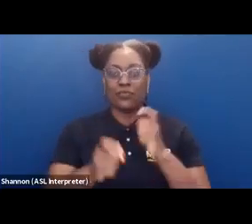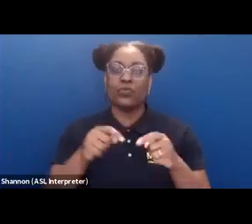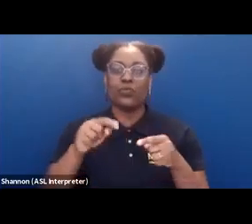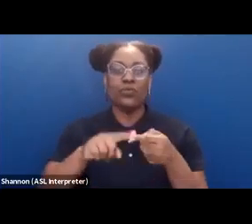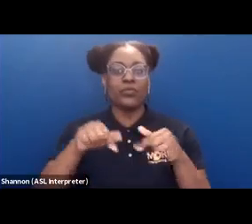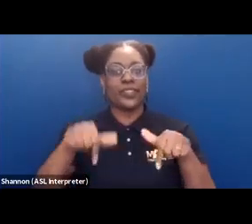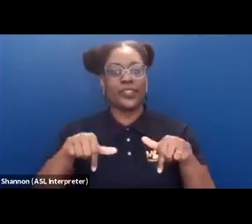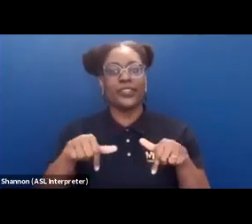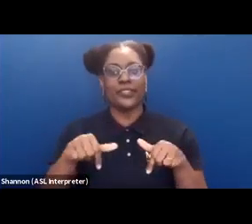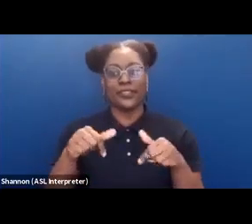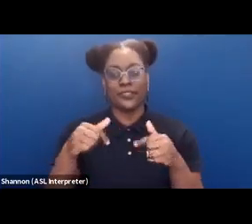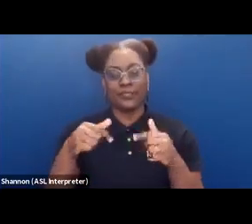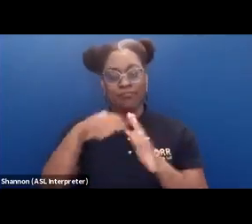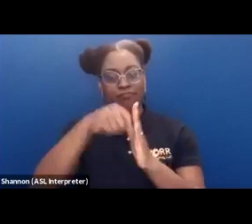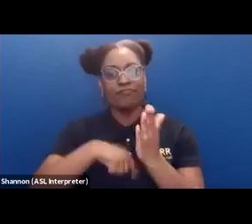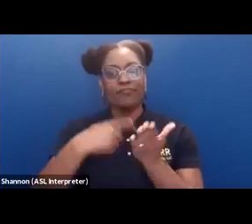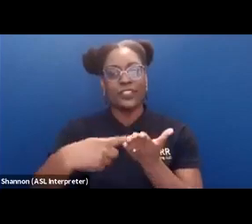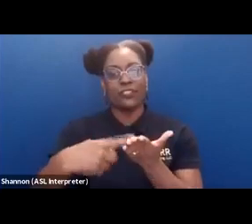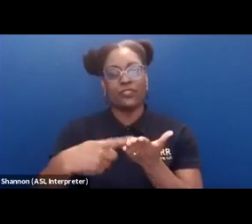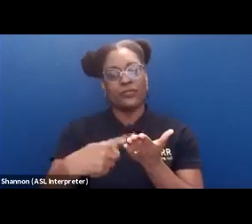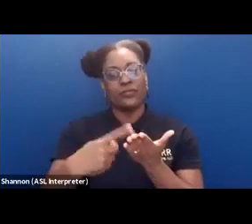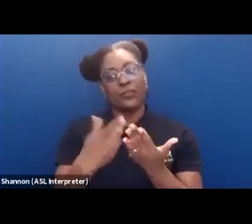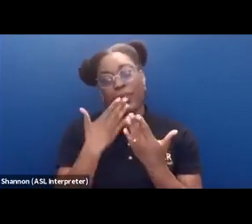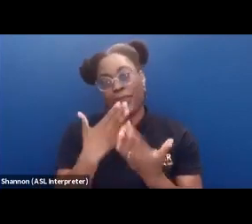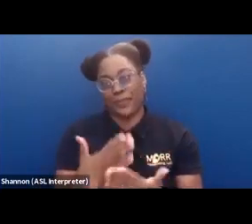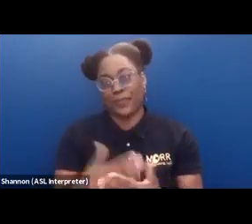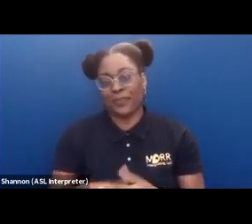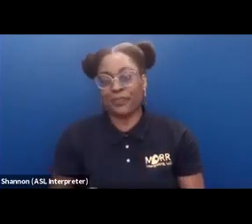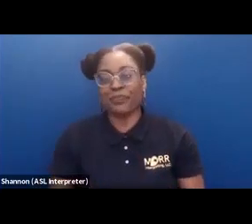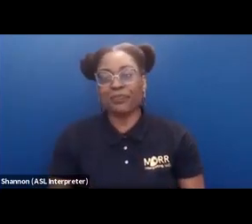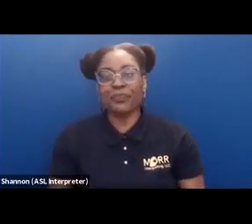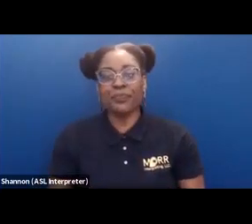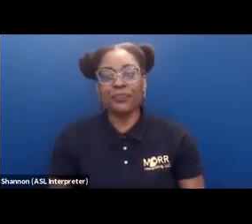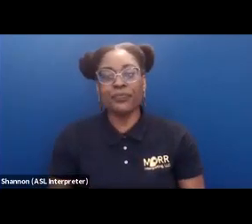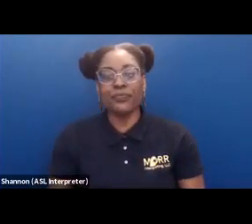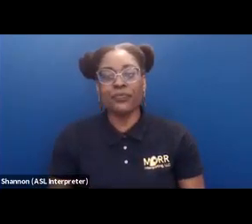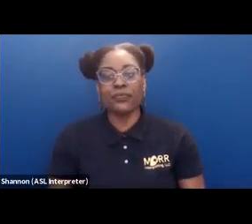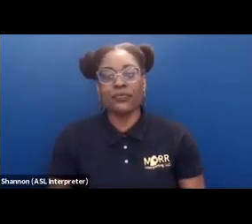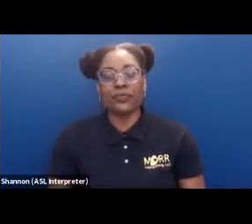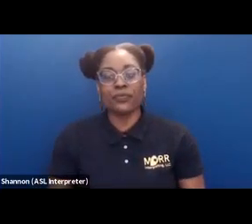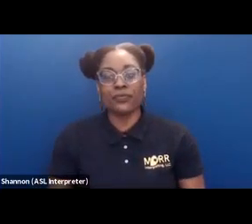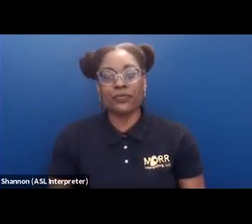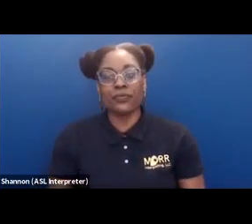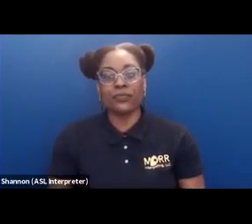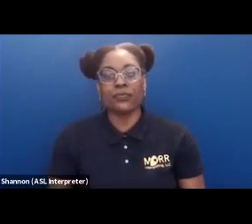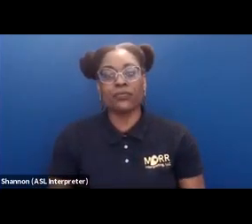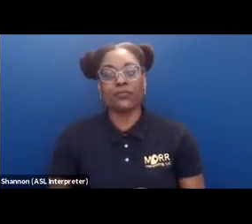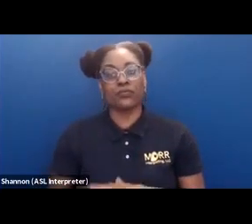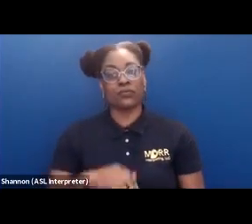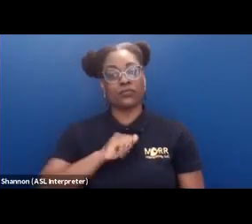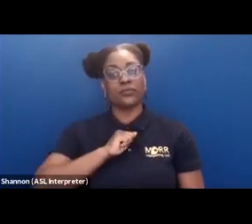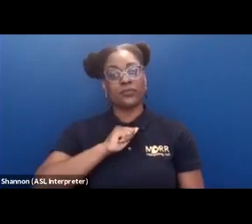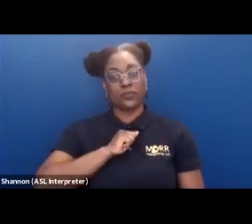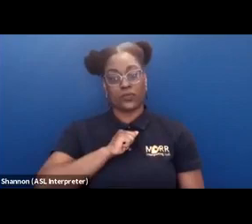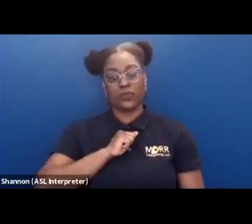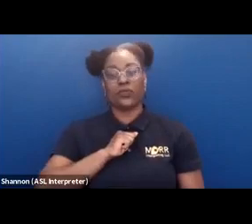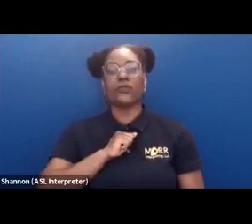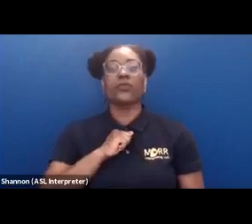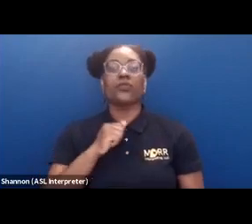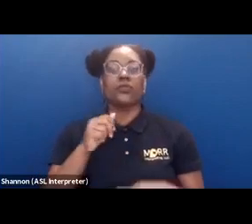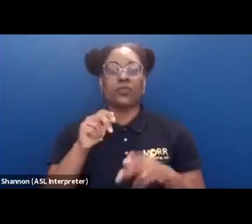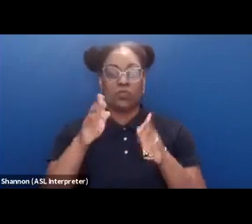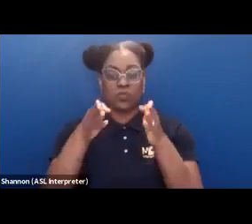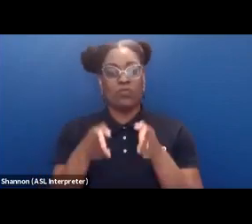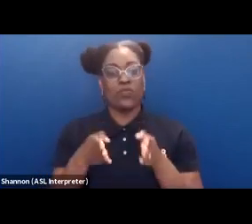is happening. I am a person of color who has learned a lot